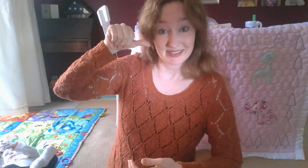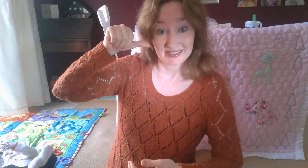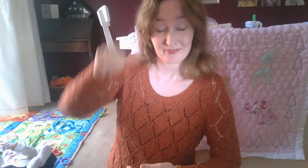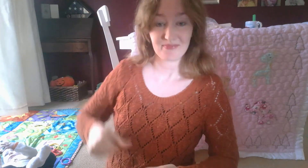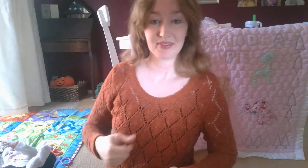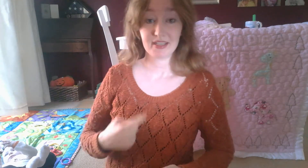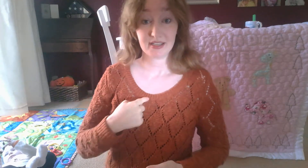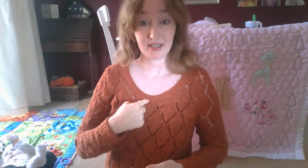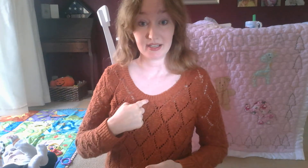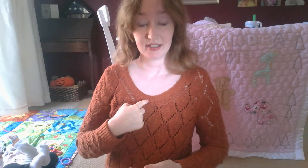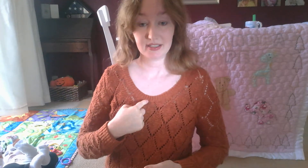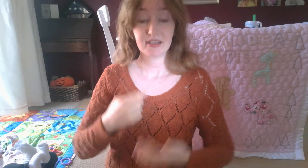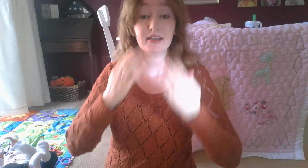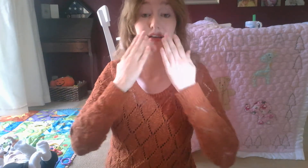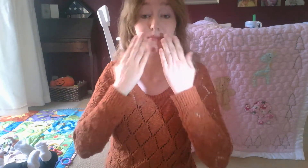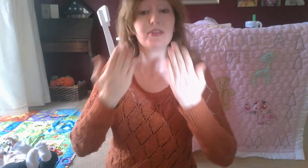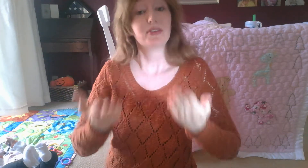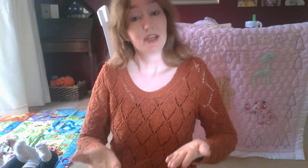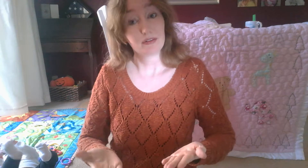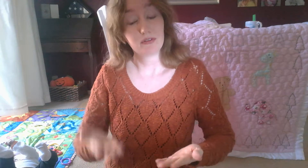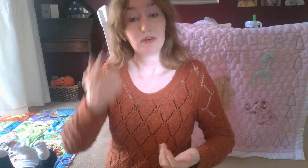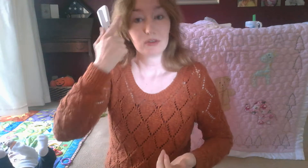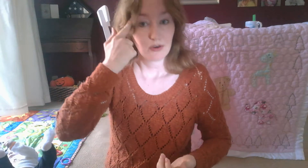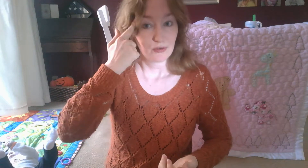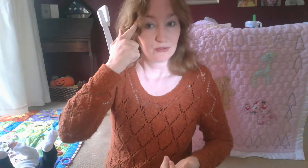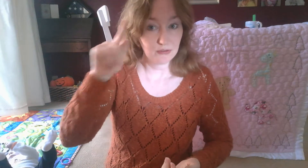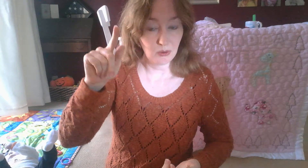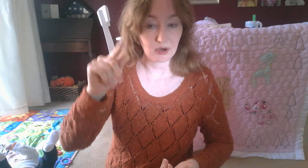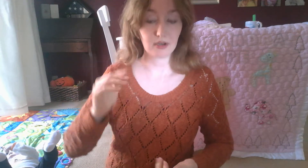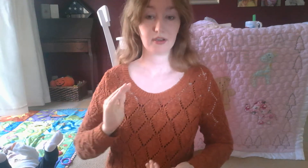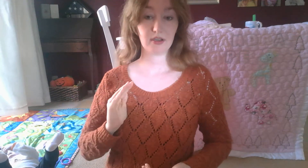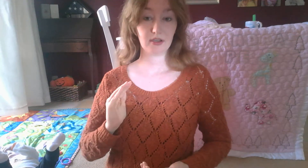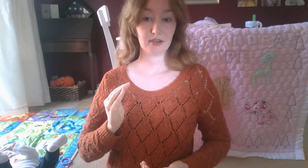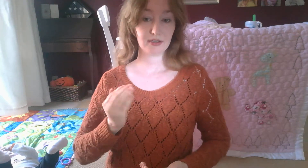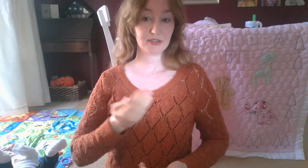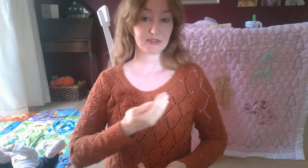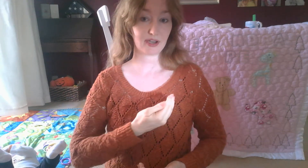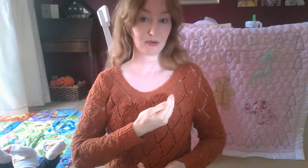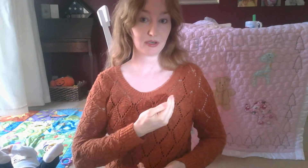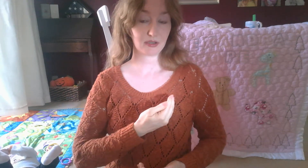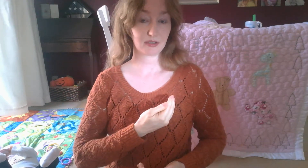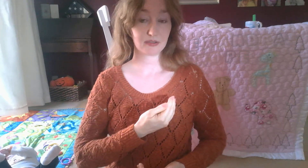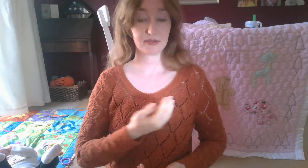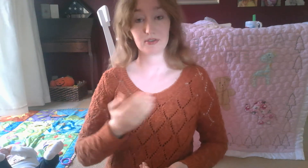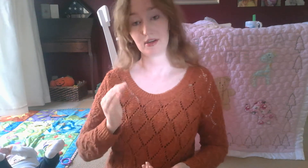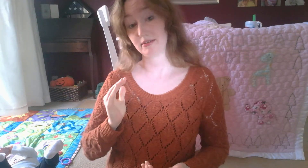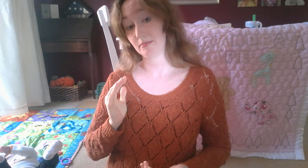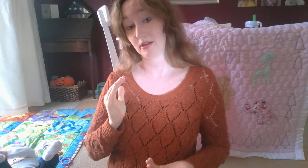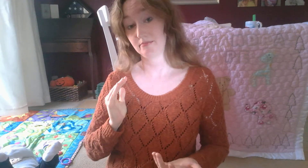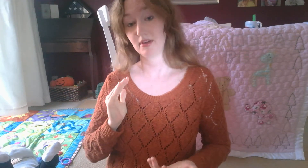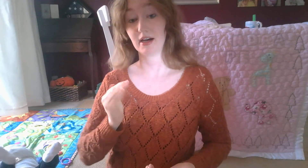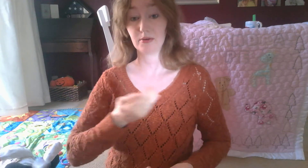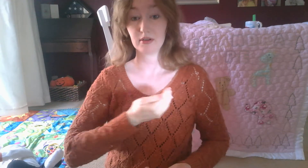Alex. I am thankful for, this is our, so John's and our